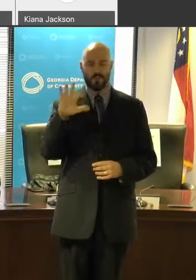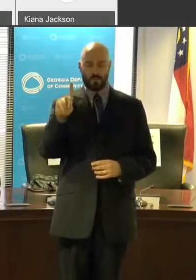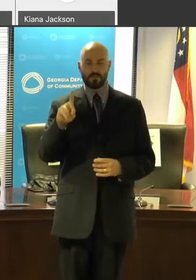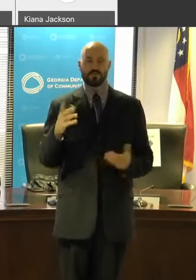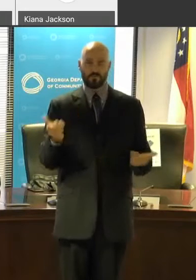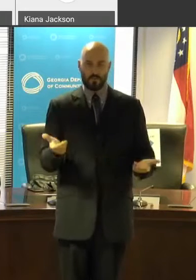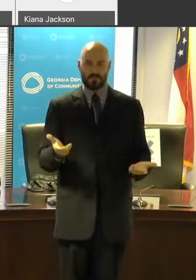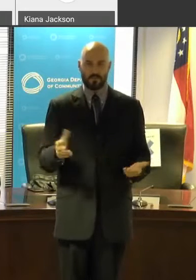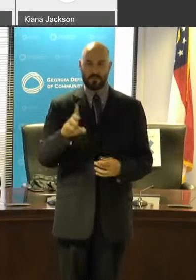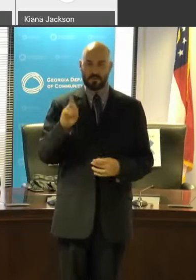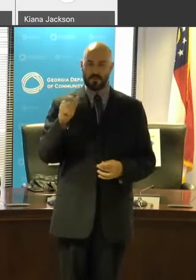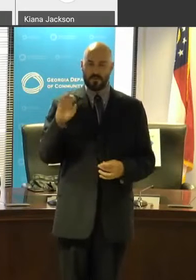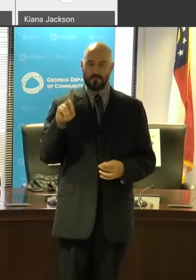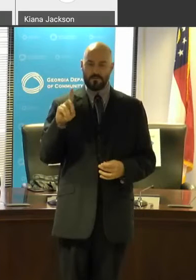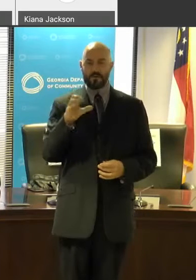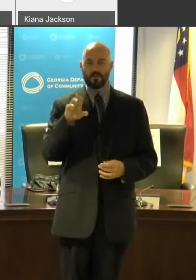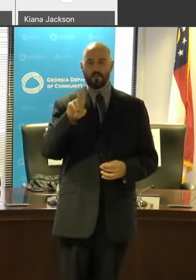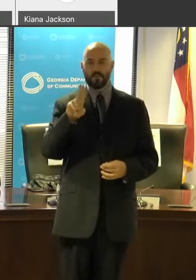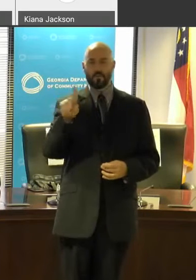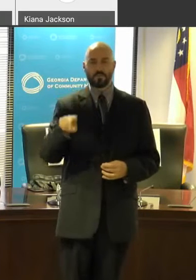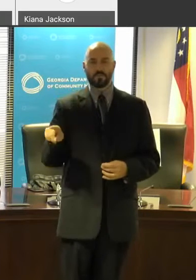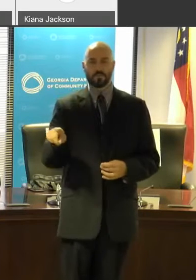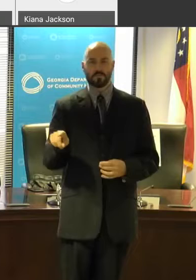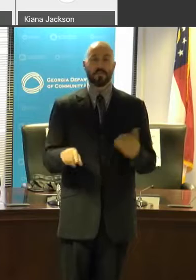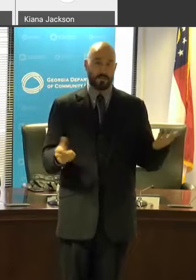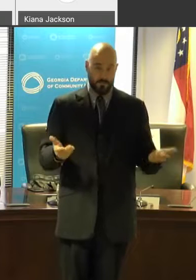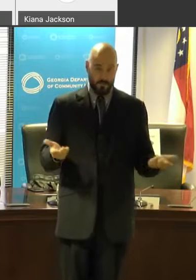David Cruz, Here.